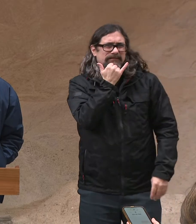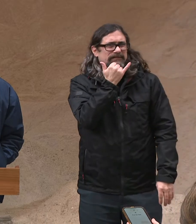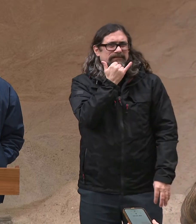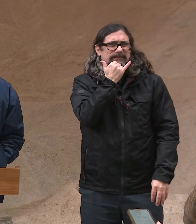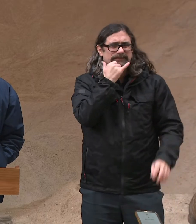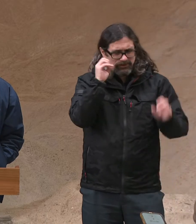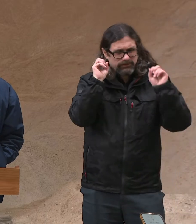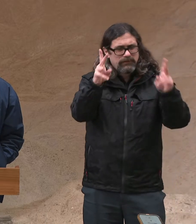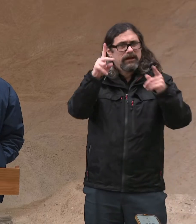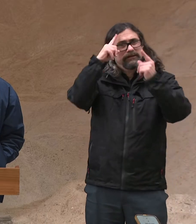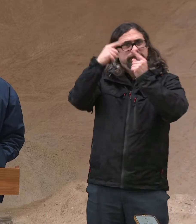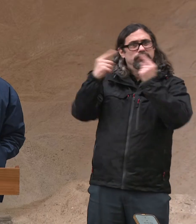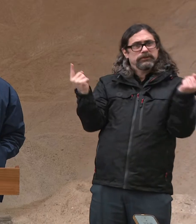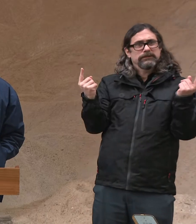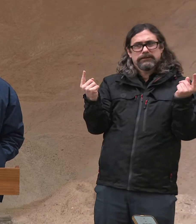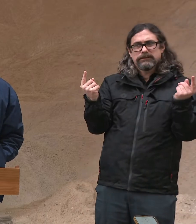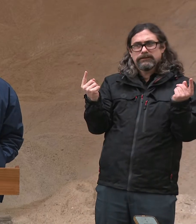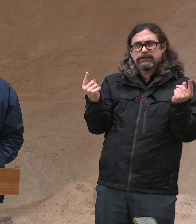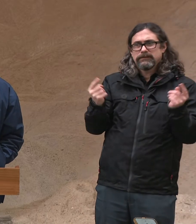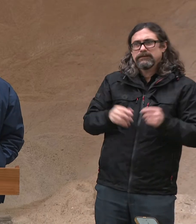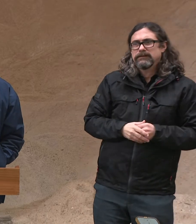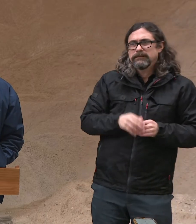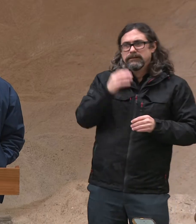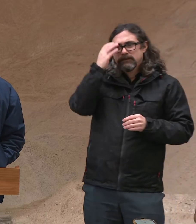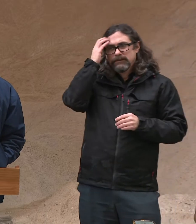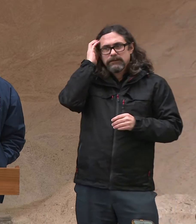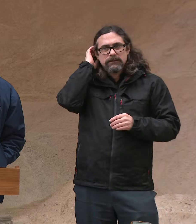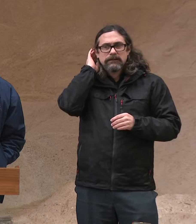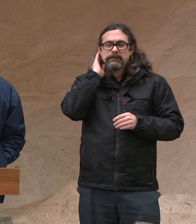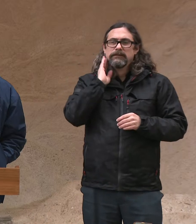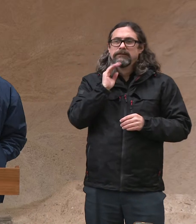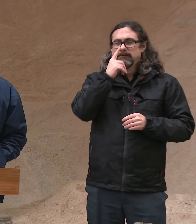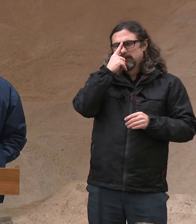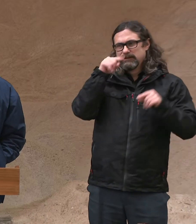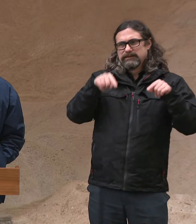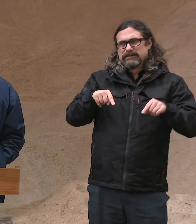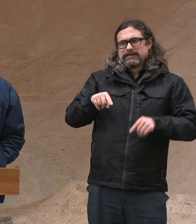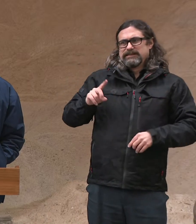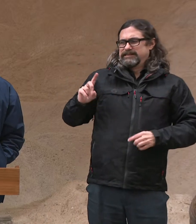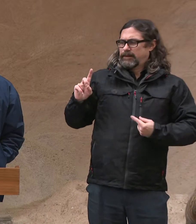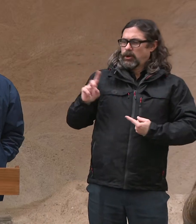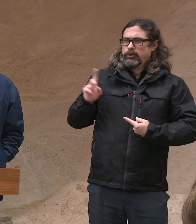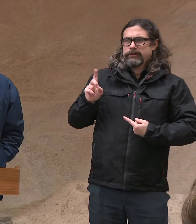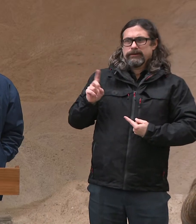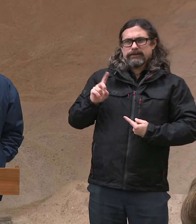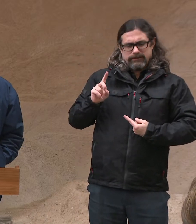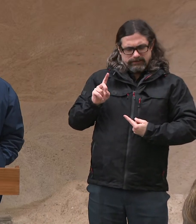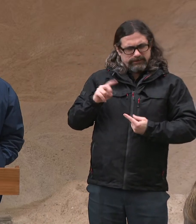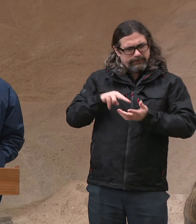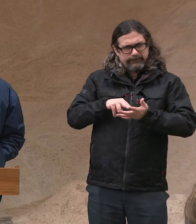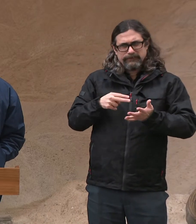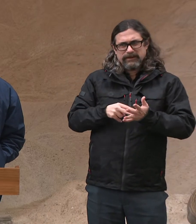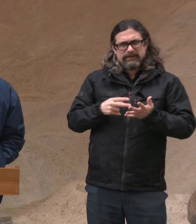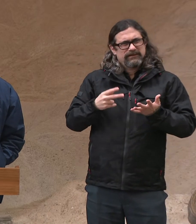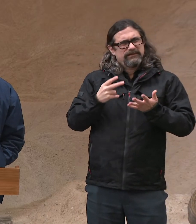is about raising your voice on what you support, what you like, and what you dislike. And no matter what you do,